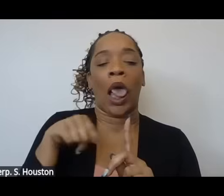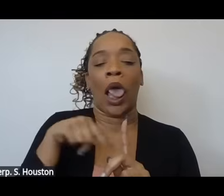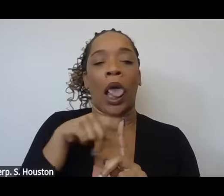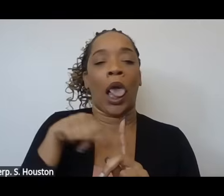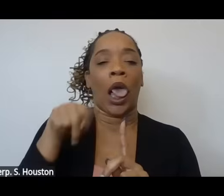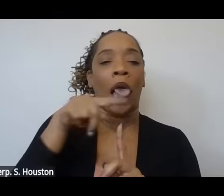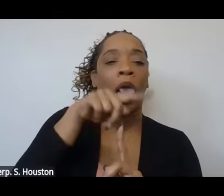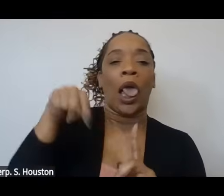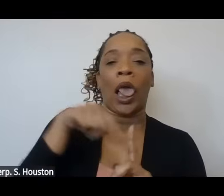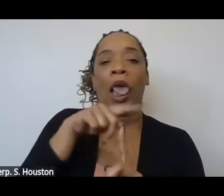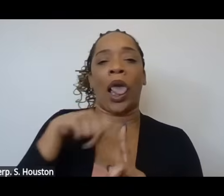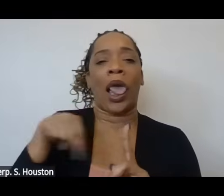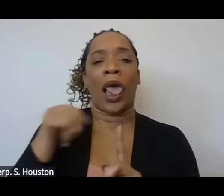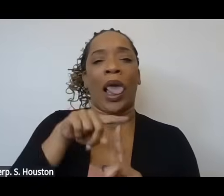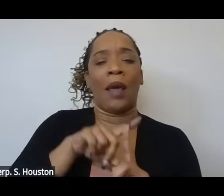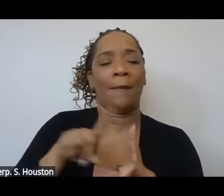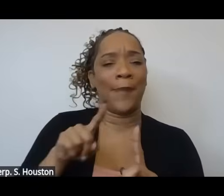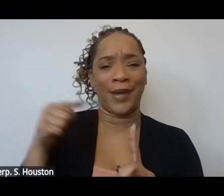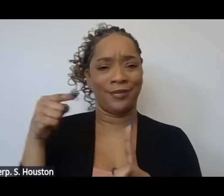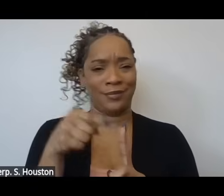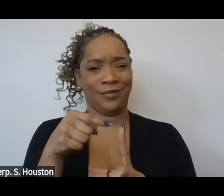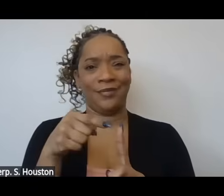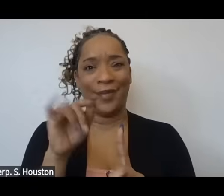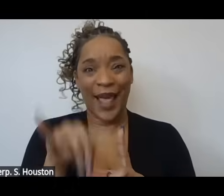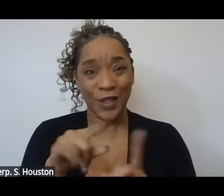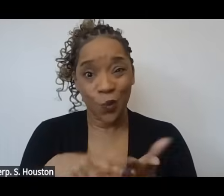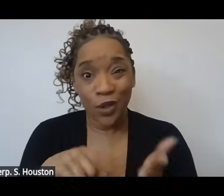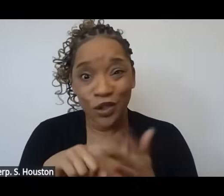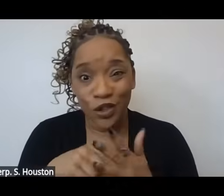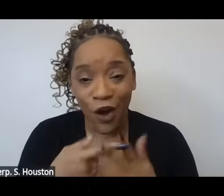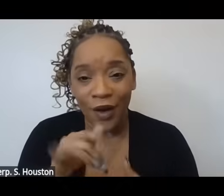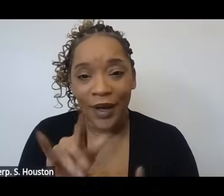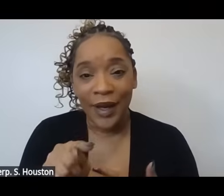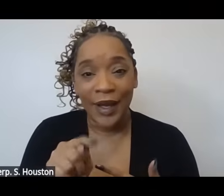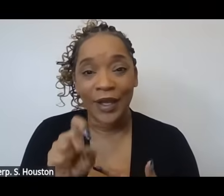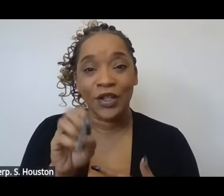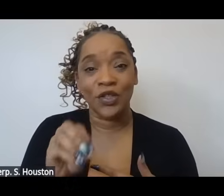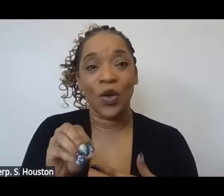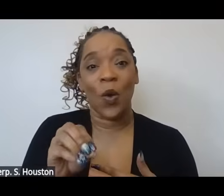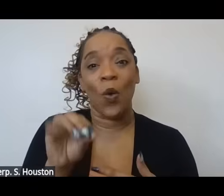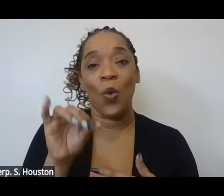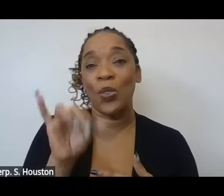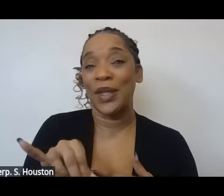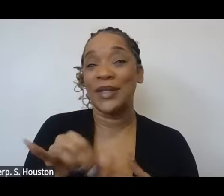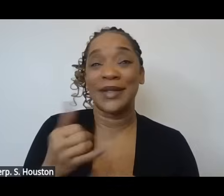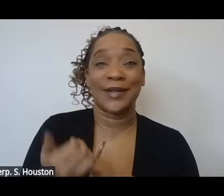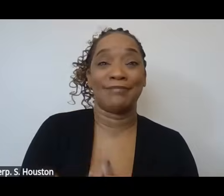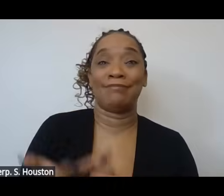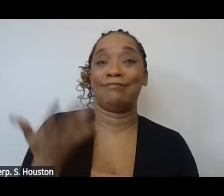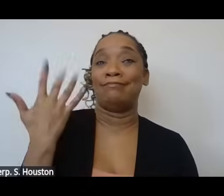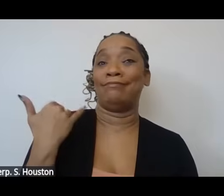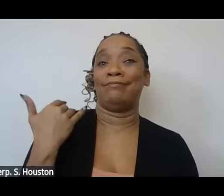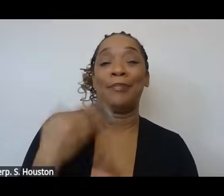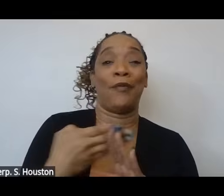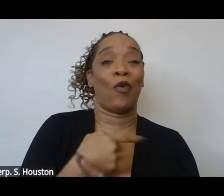this. And that, by the way, is what's gone back in time, even before I was on the board. This is not new.